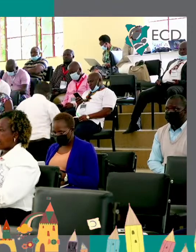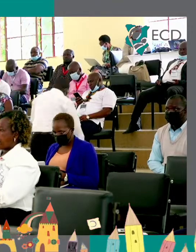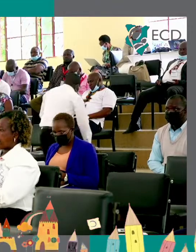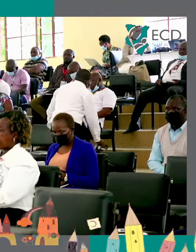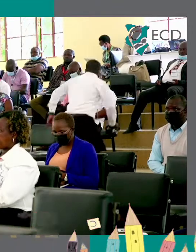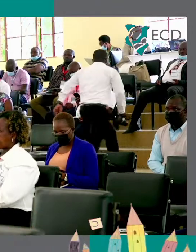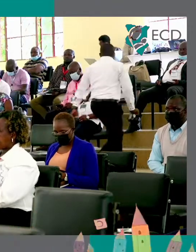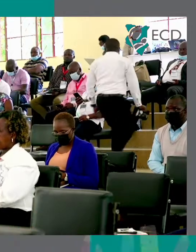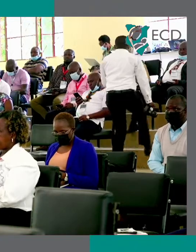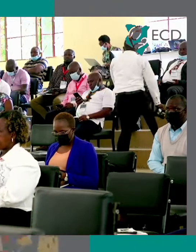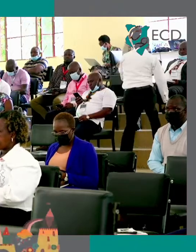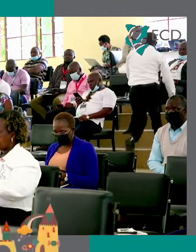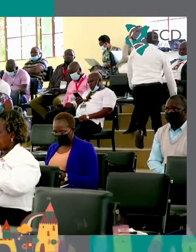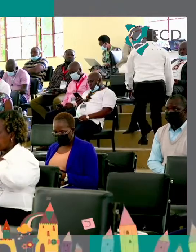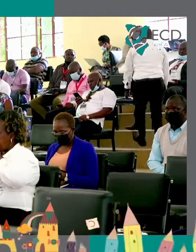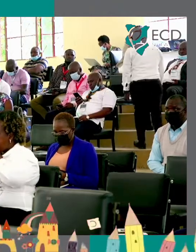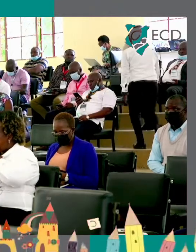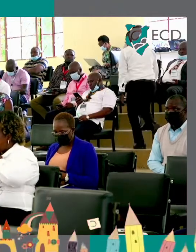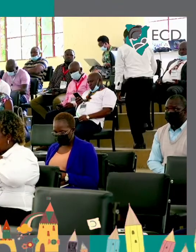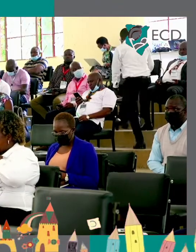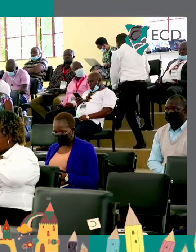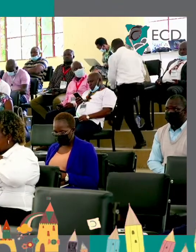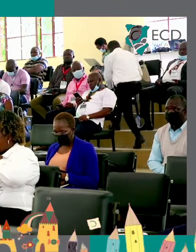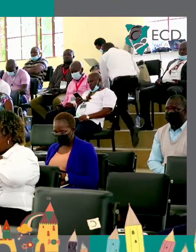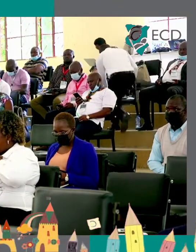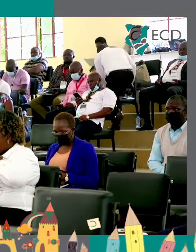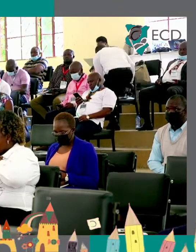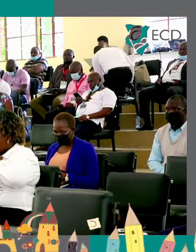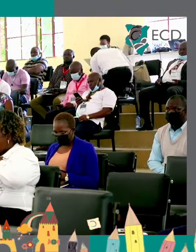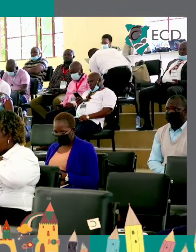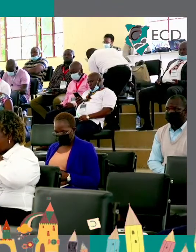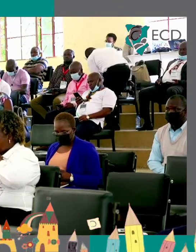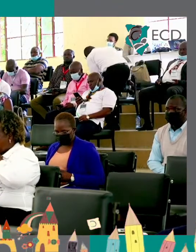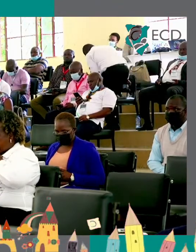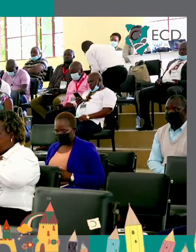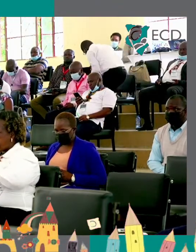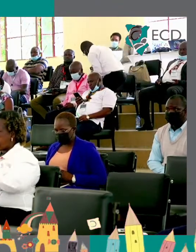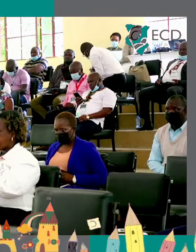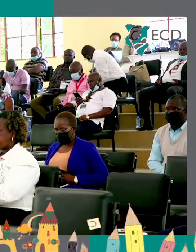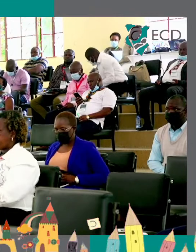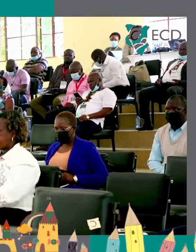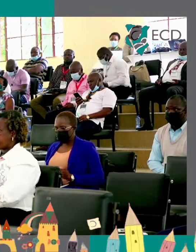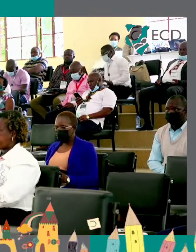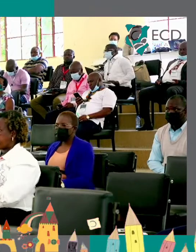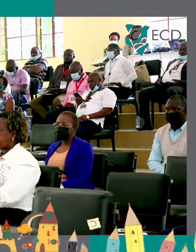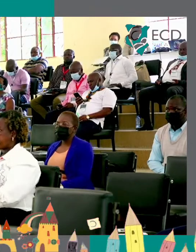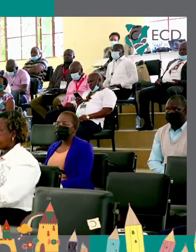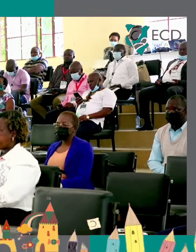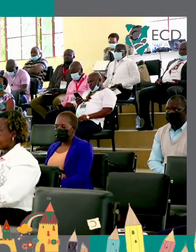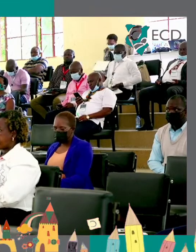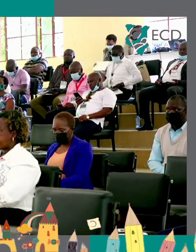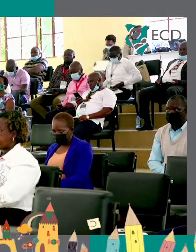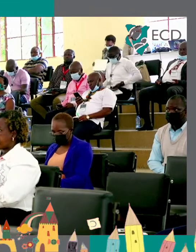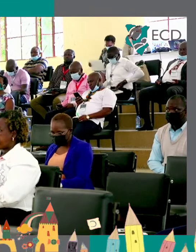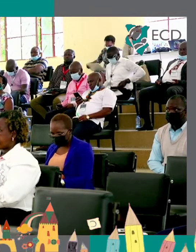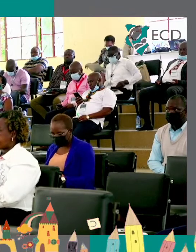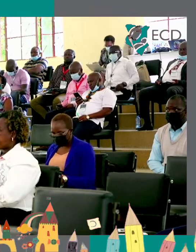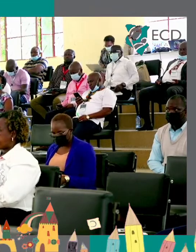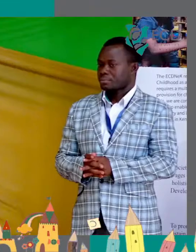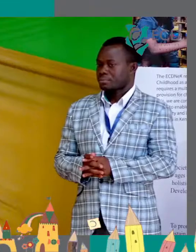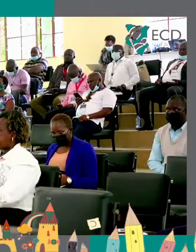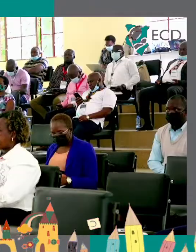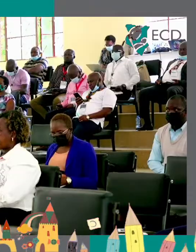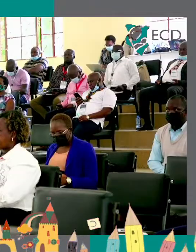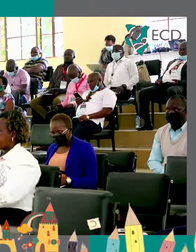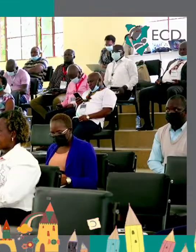us, feel most welcome. We're ready for you to share with us insights. Thank